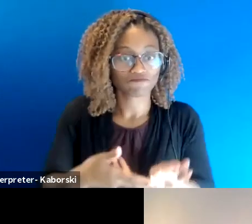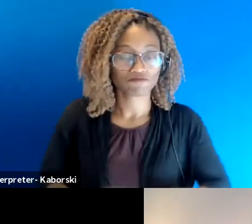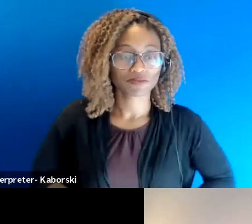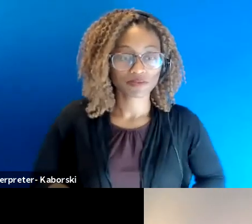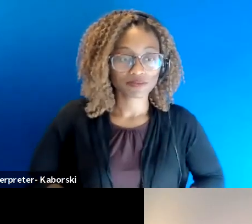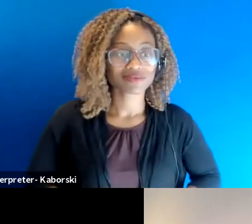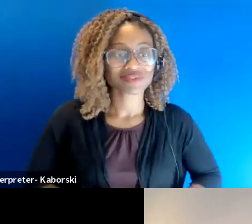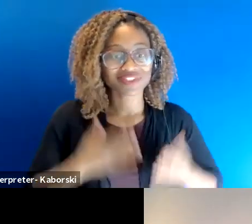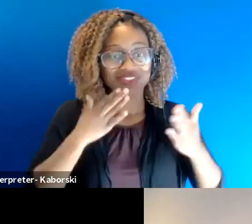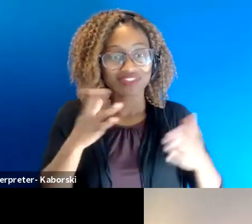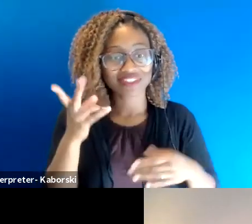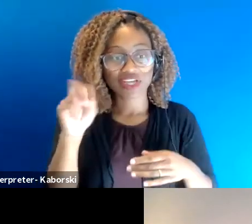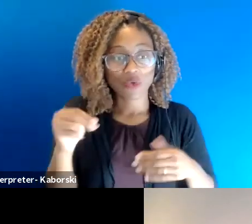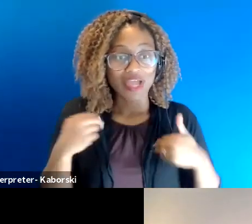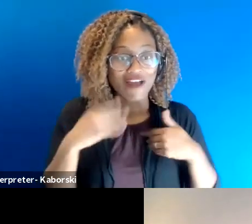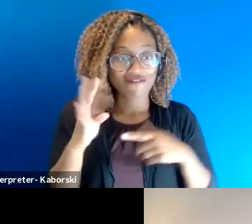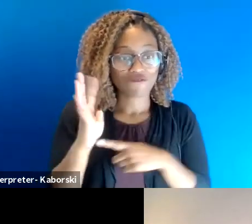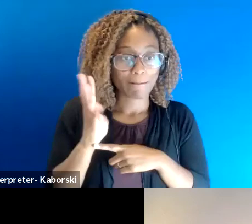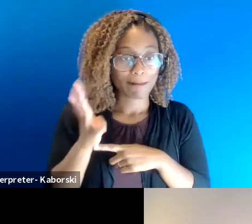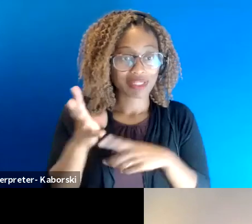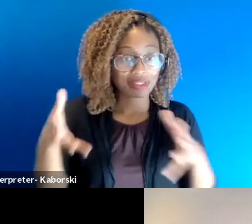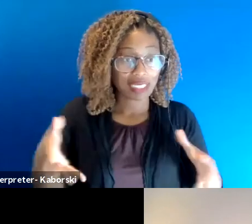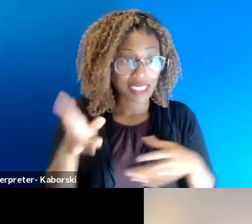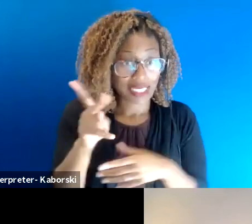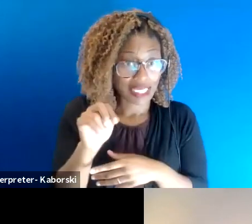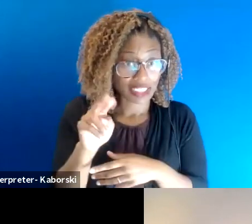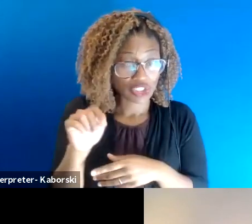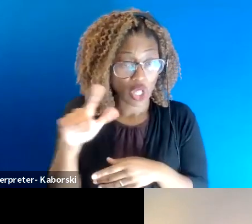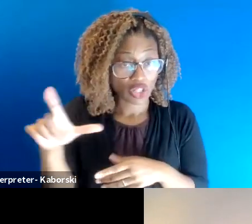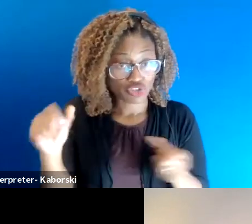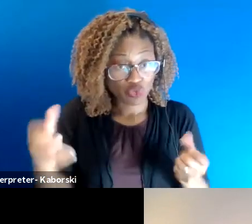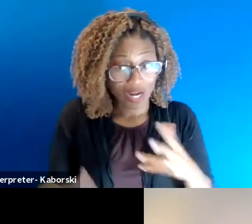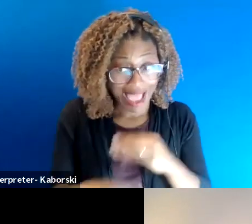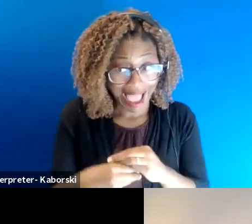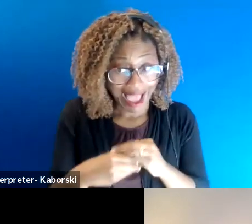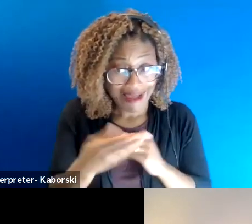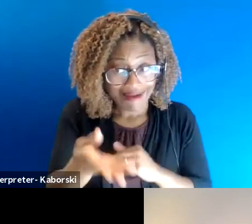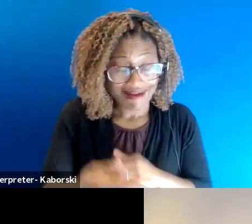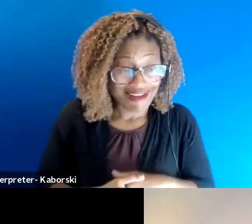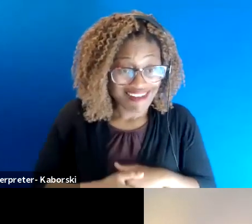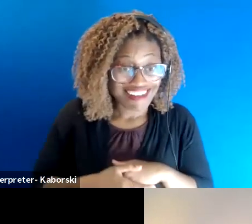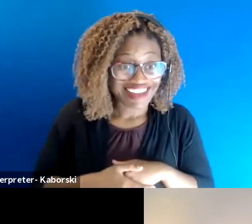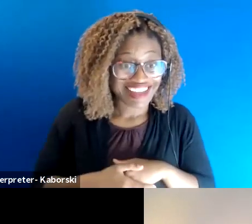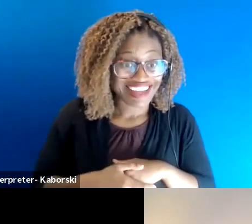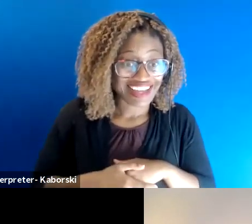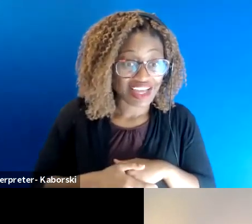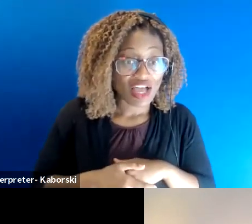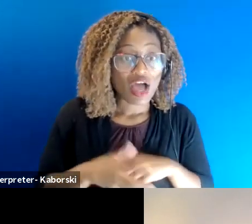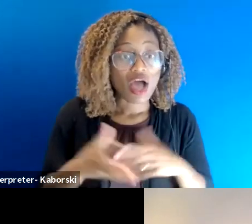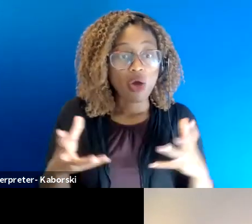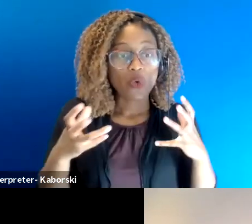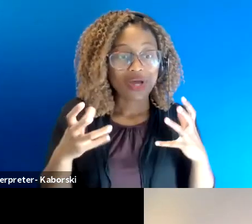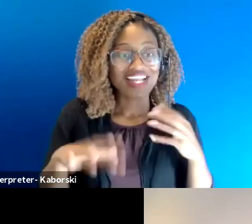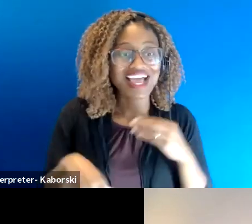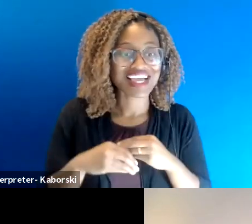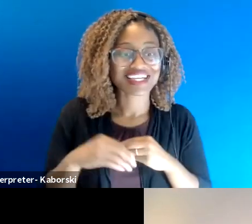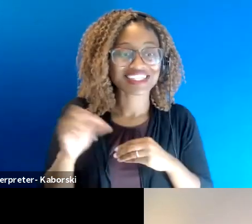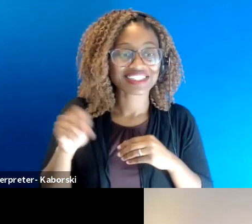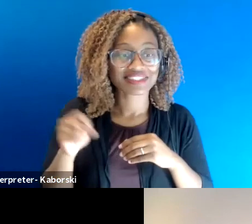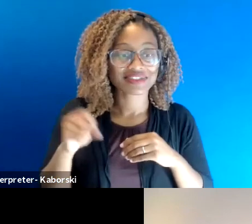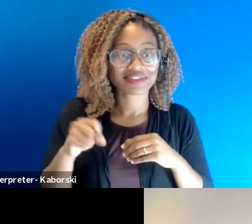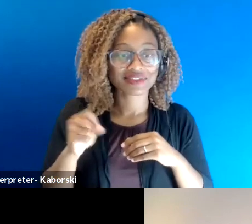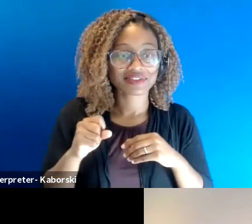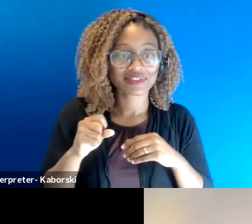Thank you, Ken. We got about 4 minutes. Kendall, did you have something to add? I was gonna add